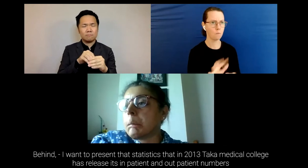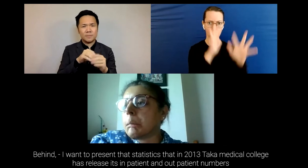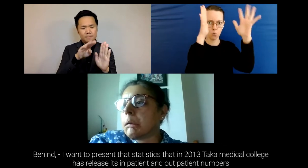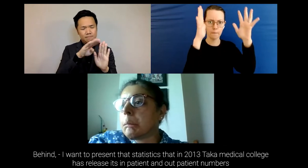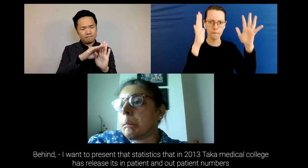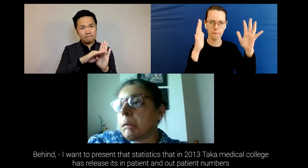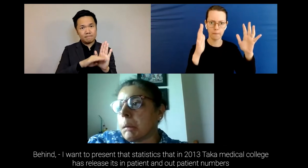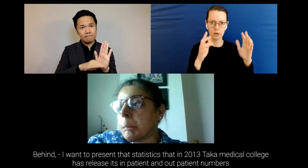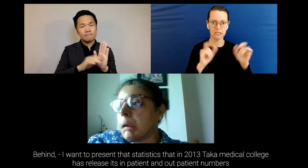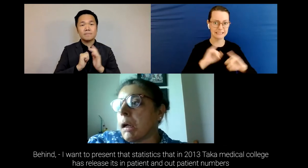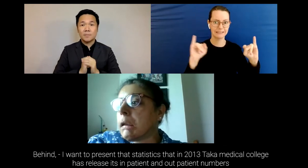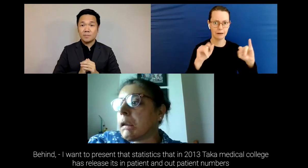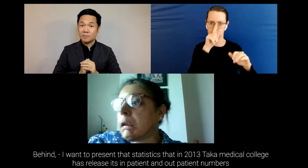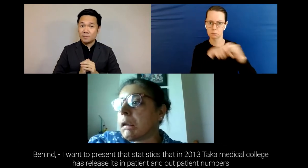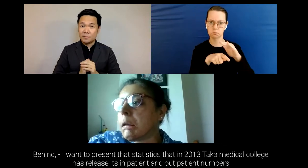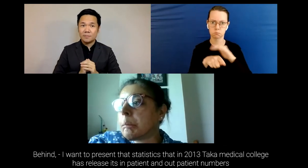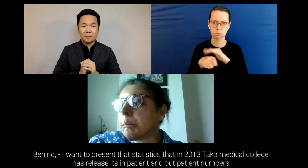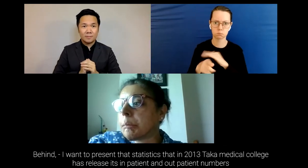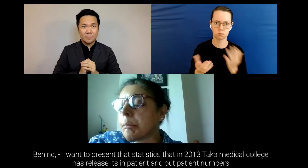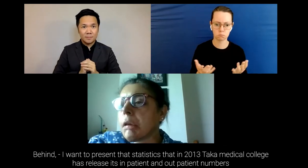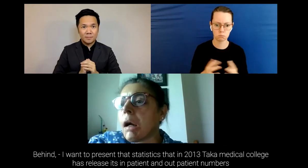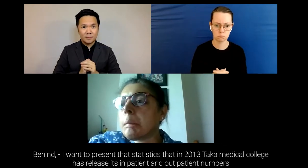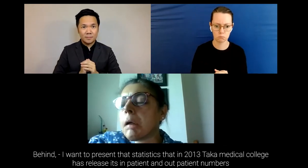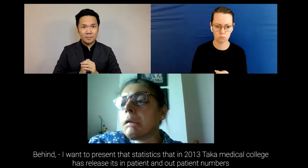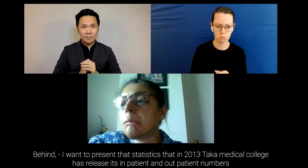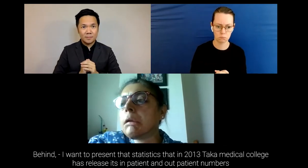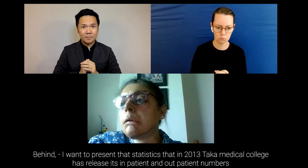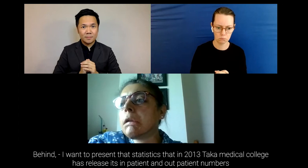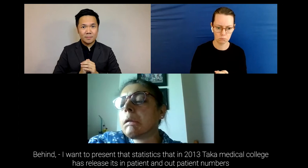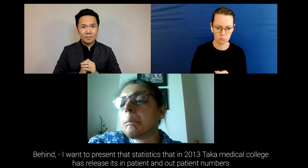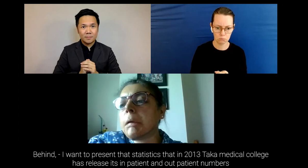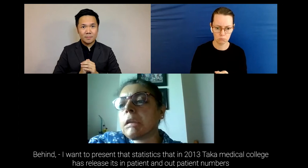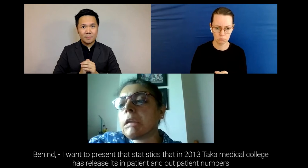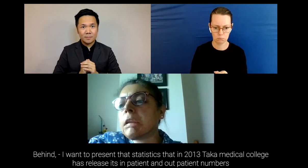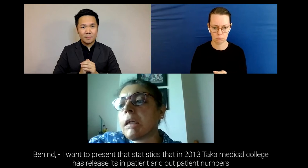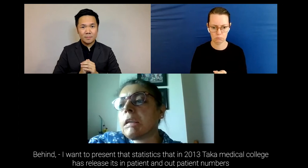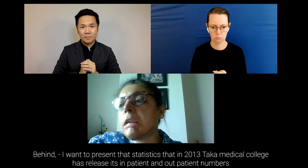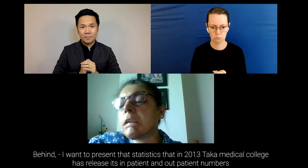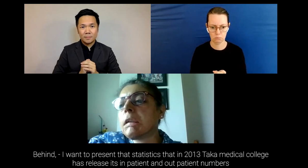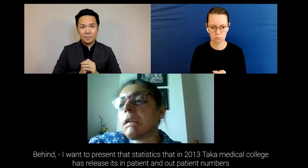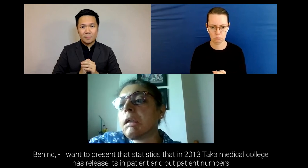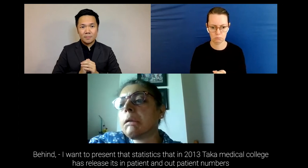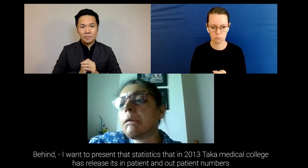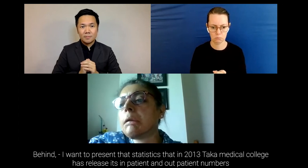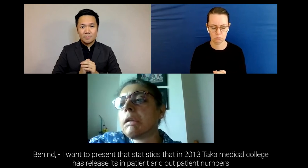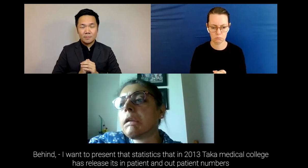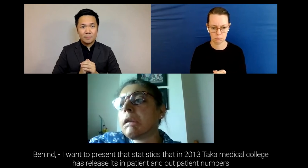because behind the, I want to present a statistics that